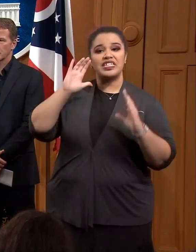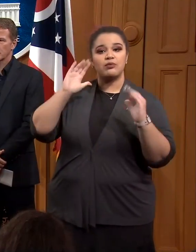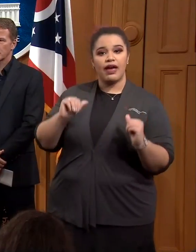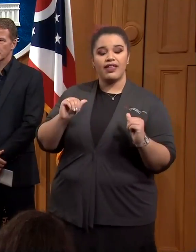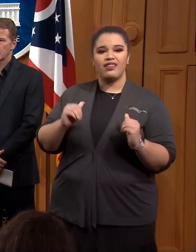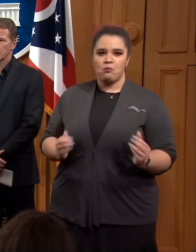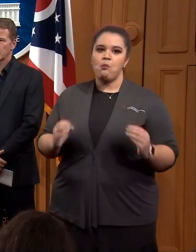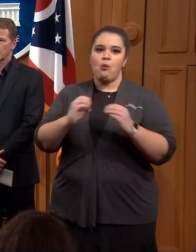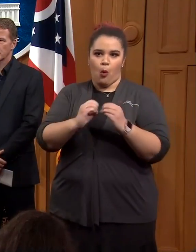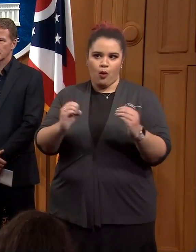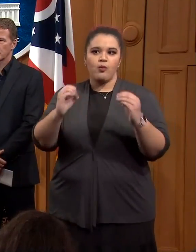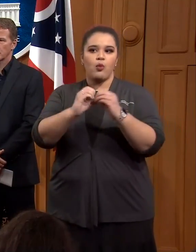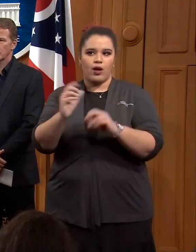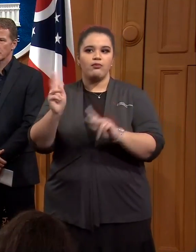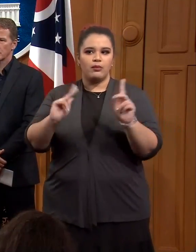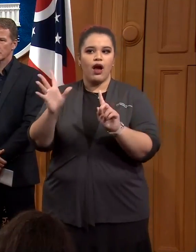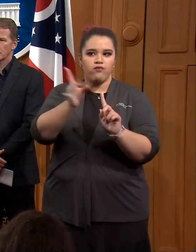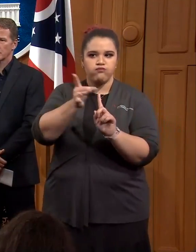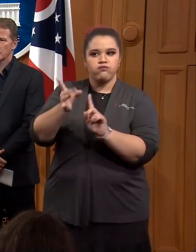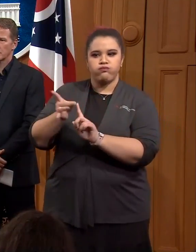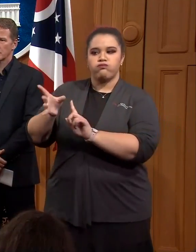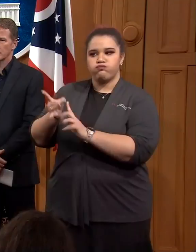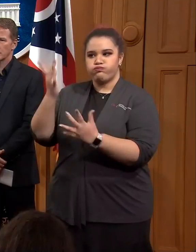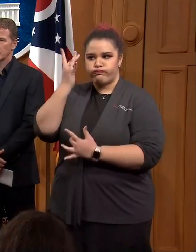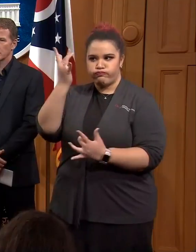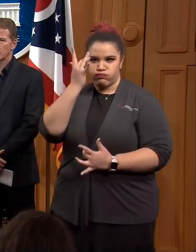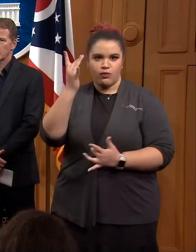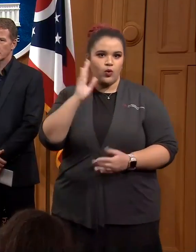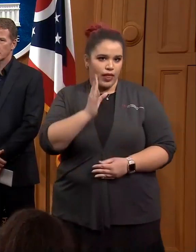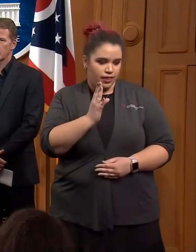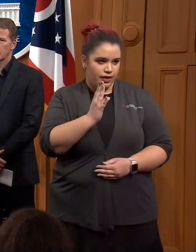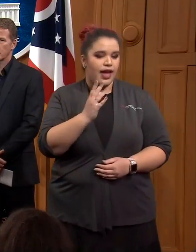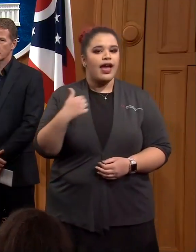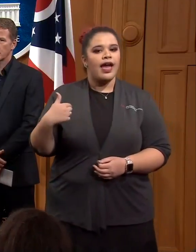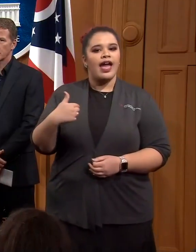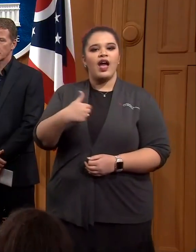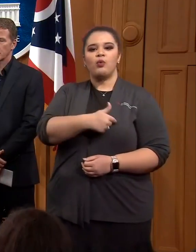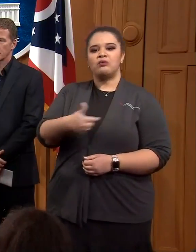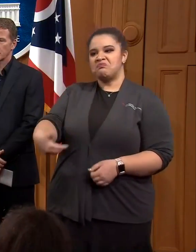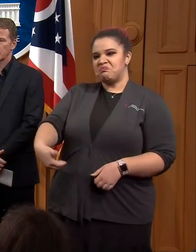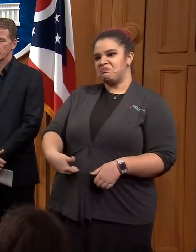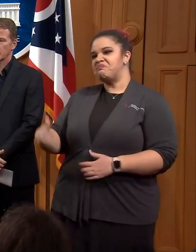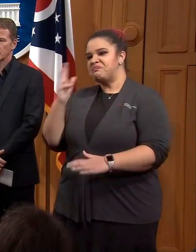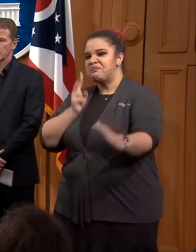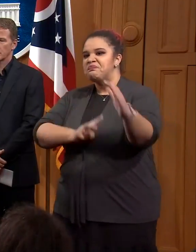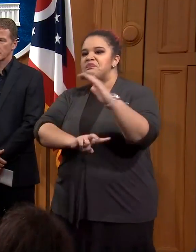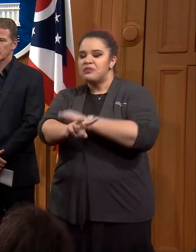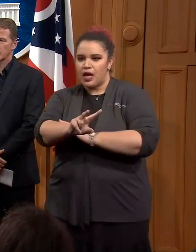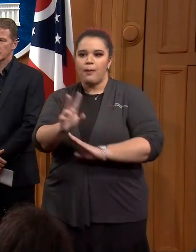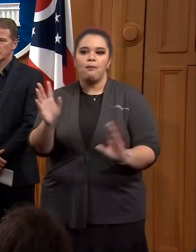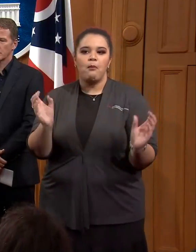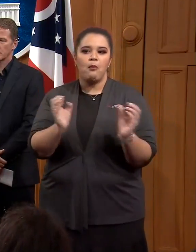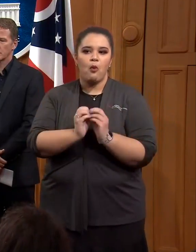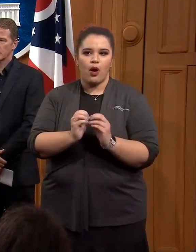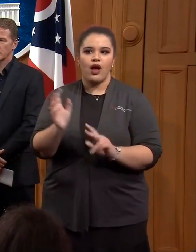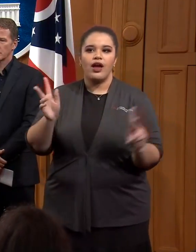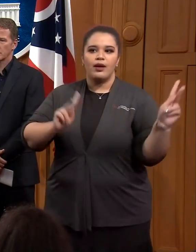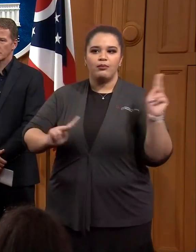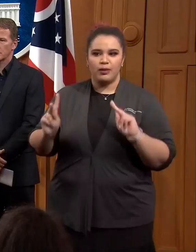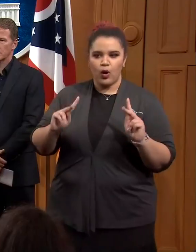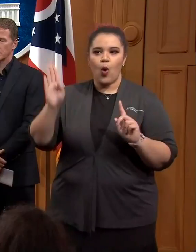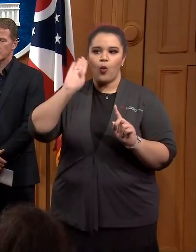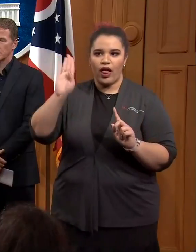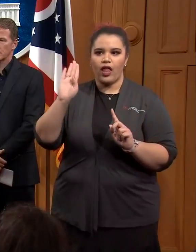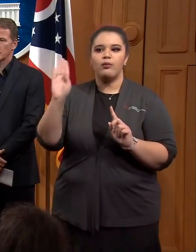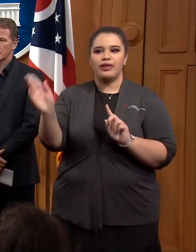also expect to see more proof of community spread. We've thought that it is here all along from what we're seeing